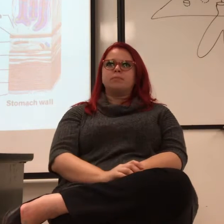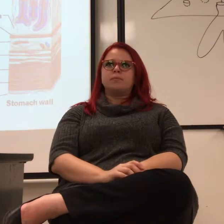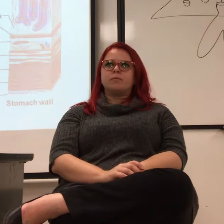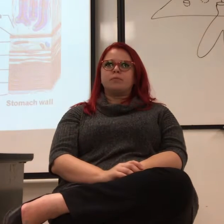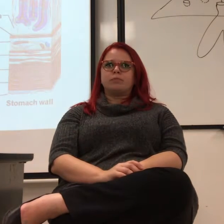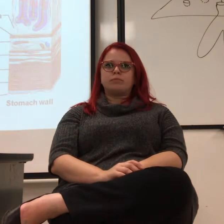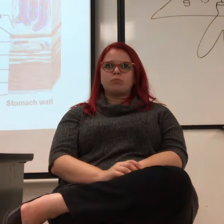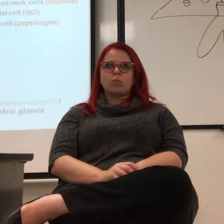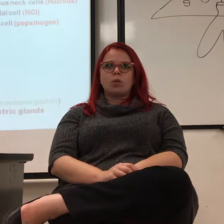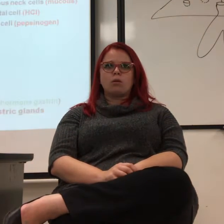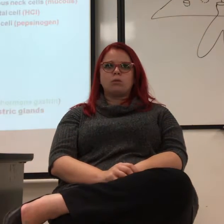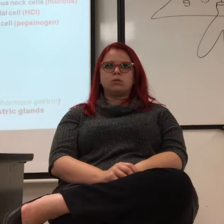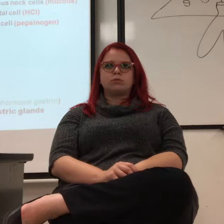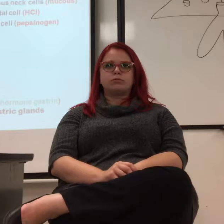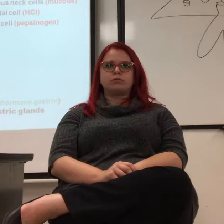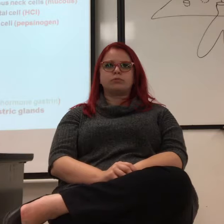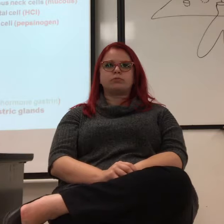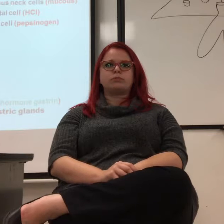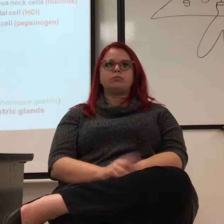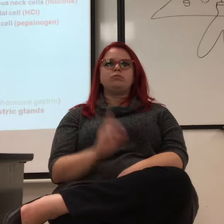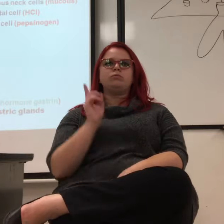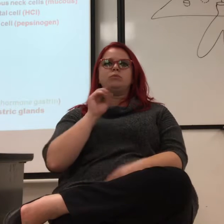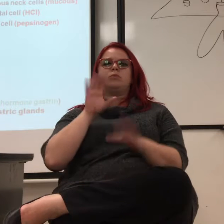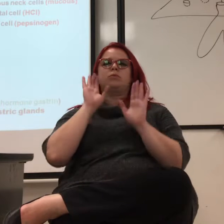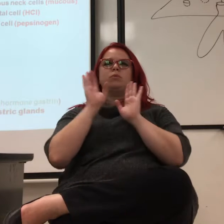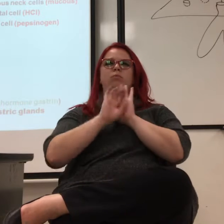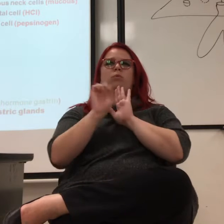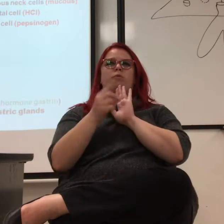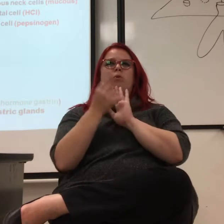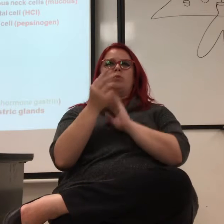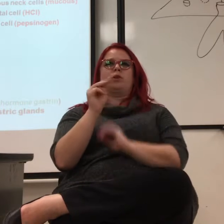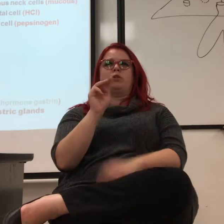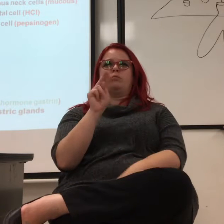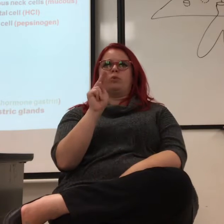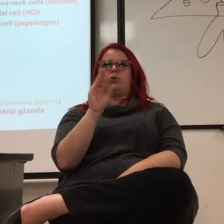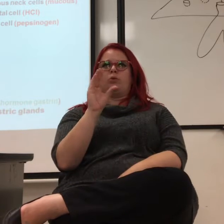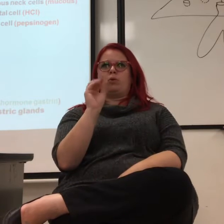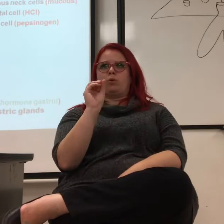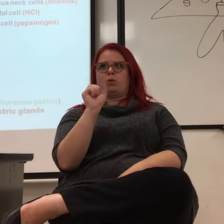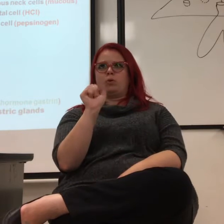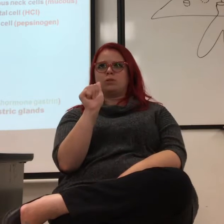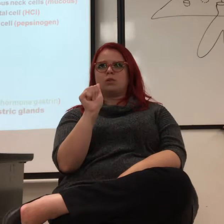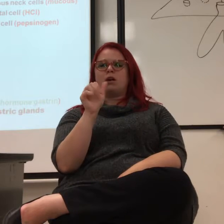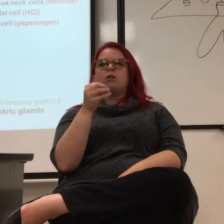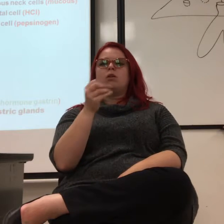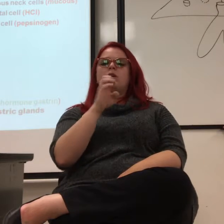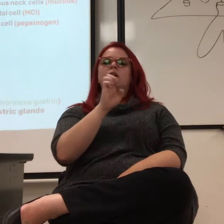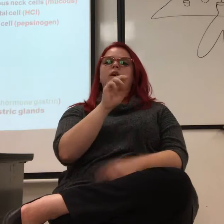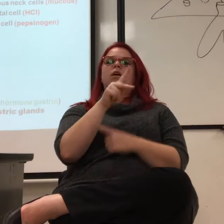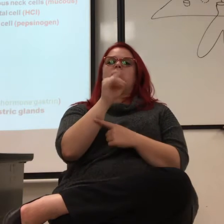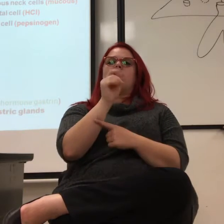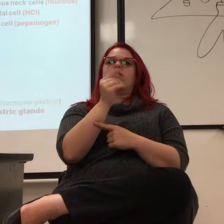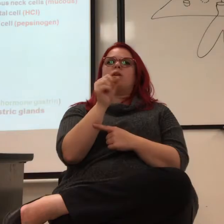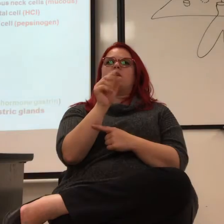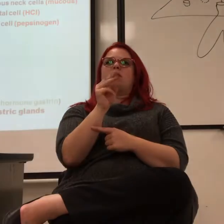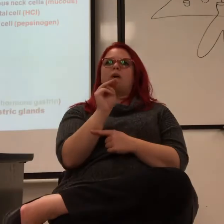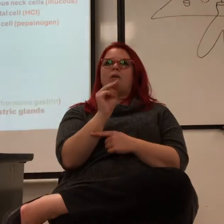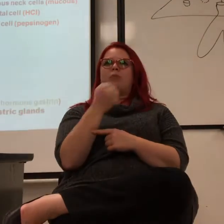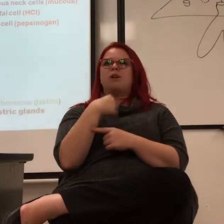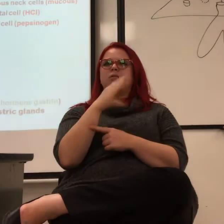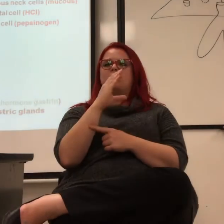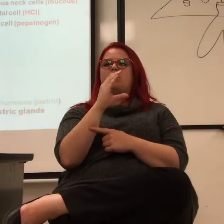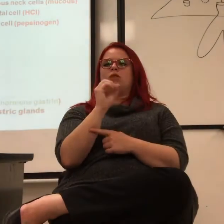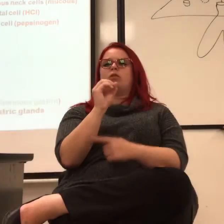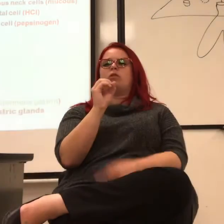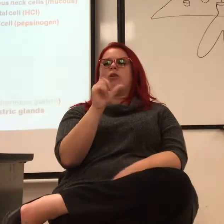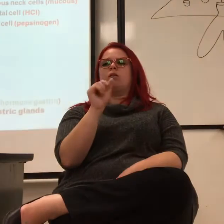Here's a closer up picture of just the mucosa. So the epithelium is columnar cells, but they're thrown